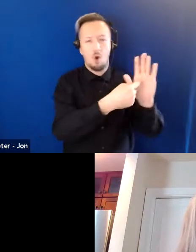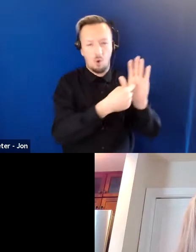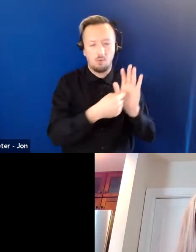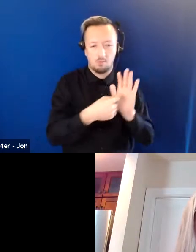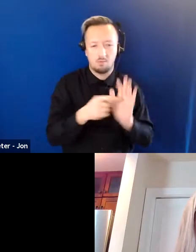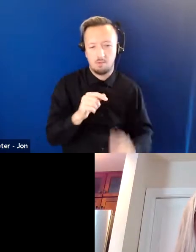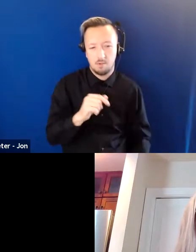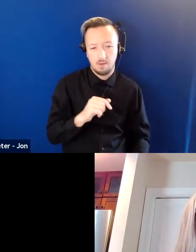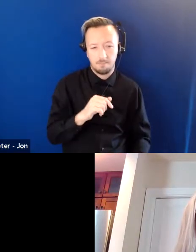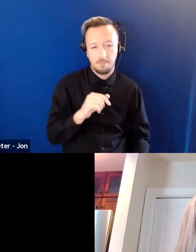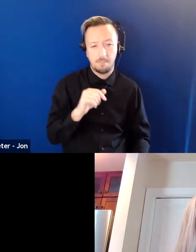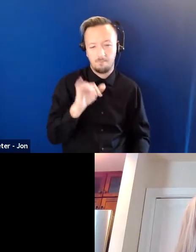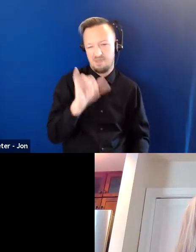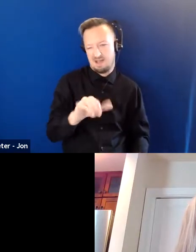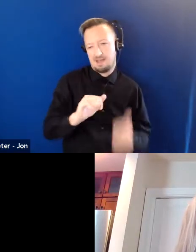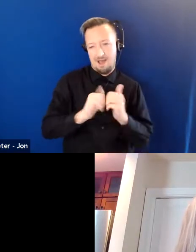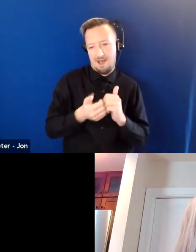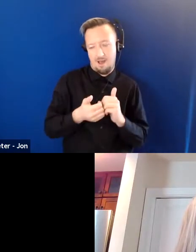So for us, that's what we did,